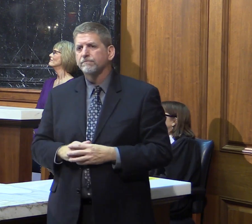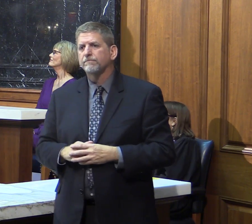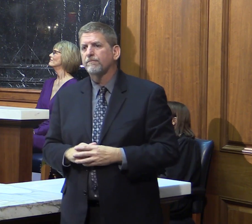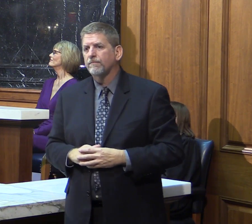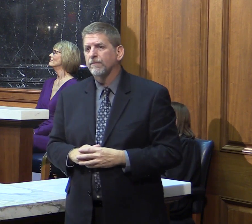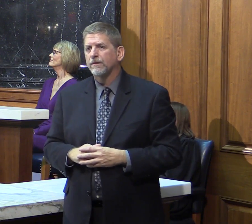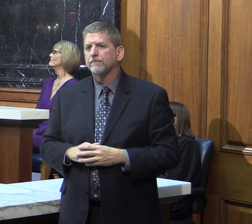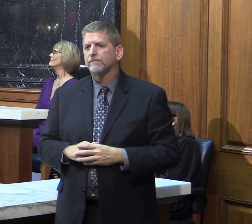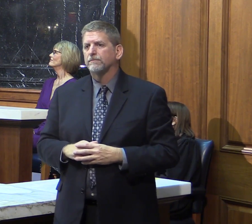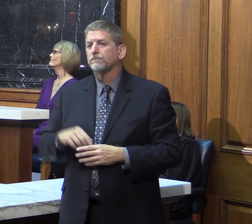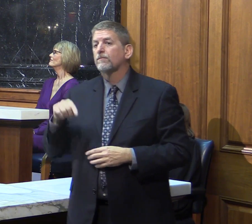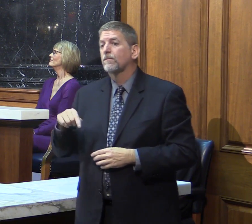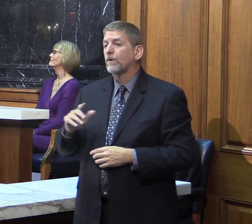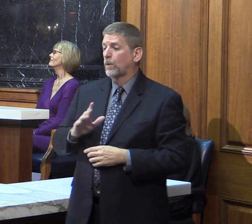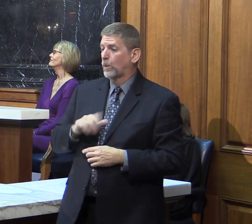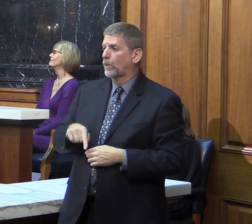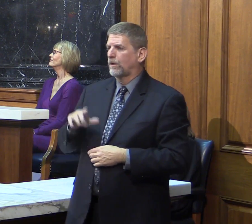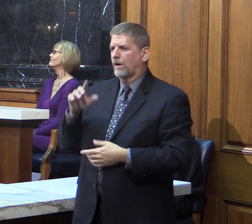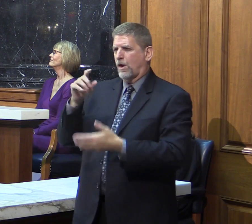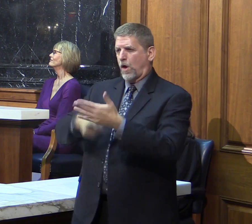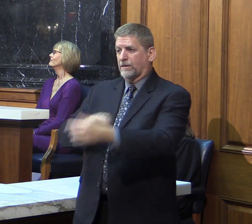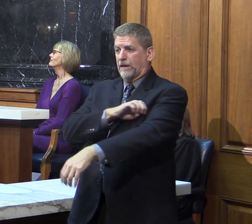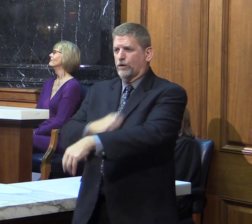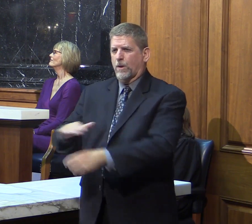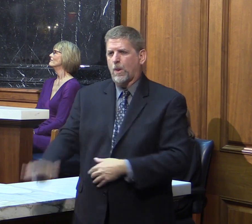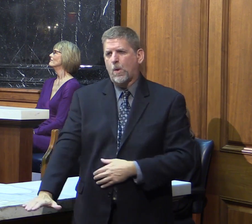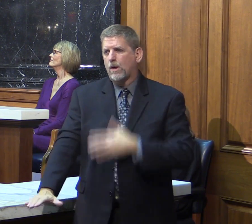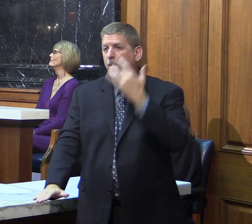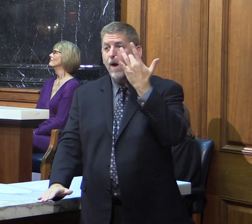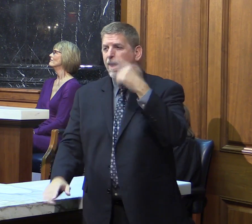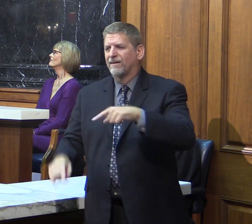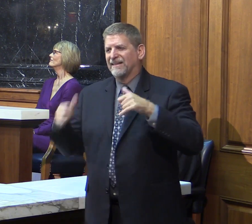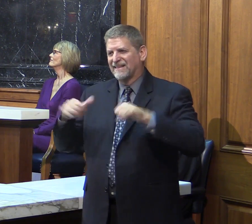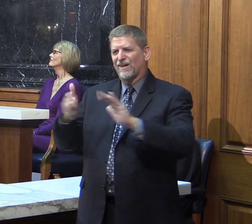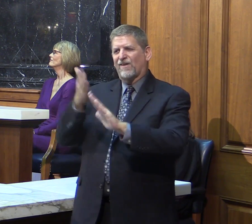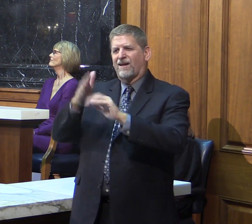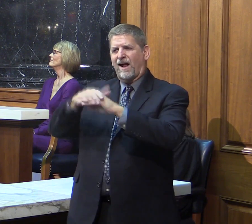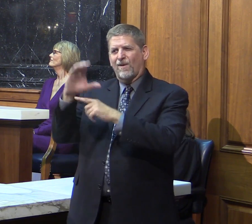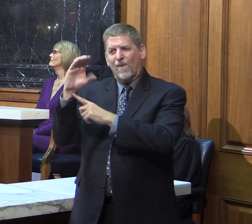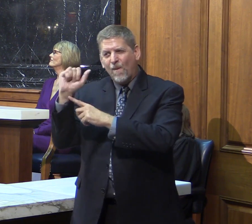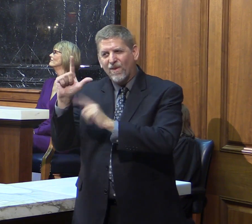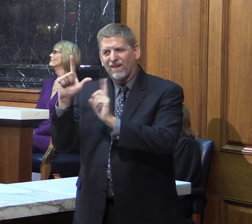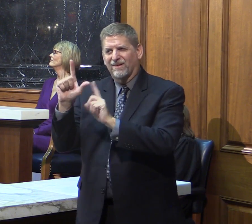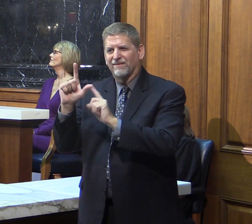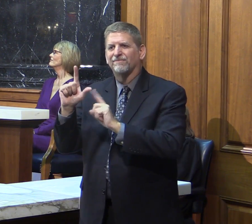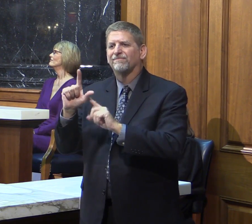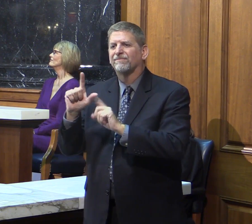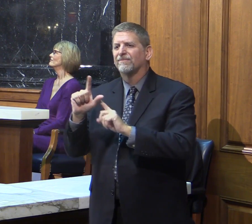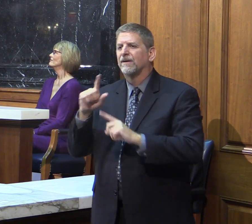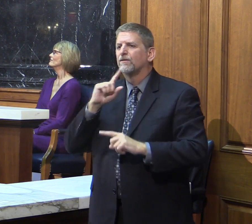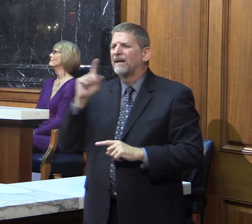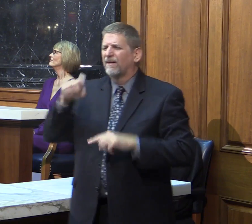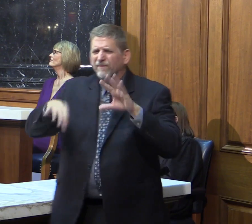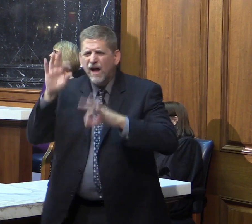energy. Indiana runs on coal. Let's apply technology and innovation to find new ways to